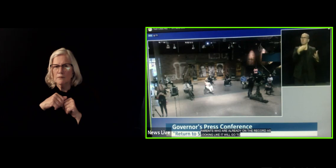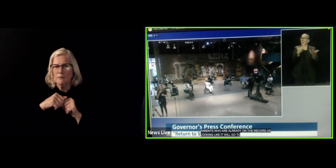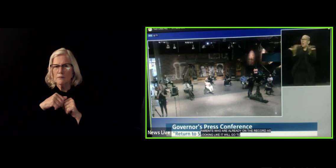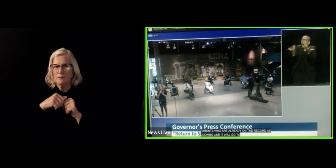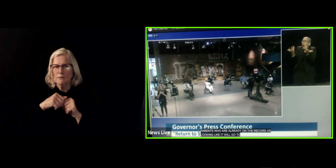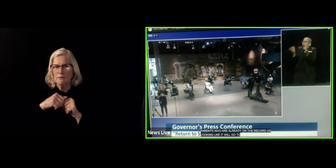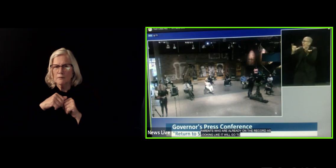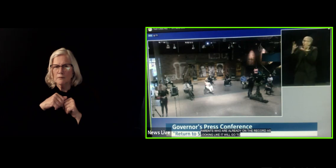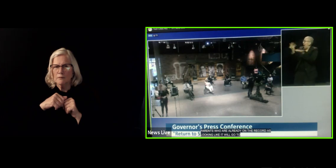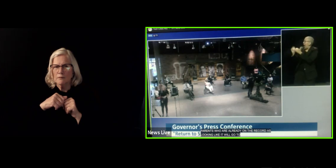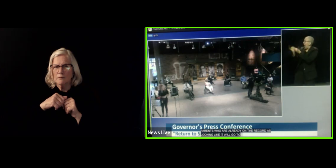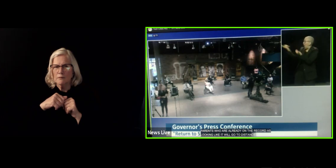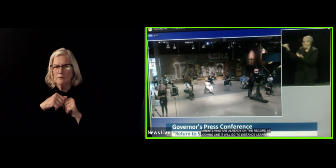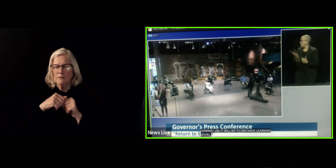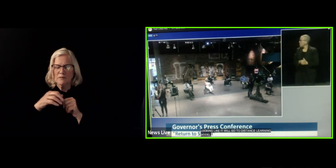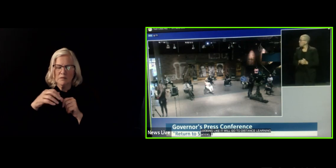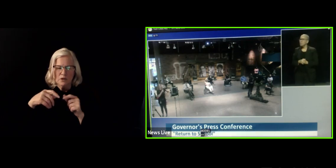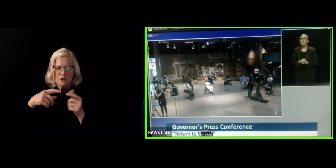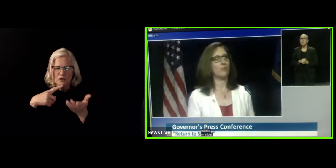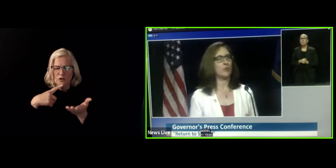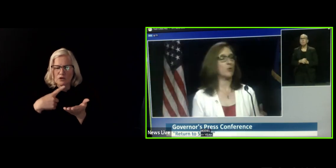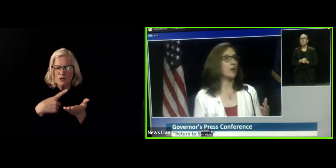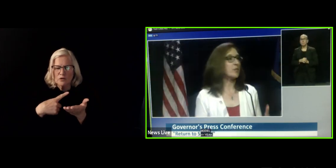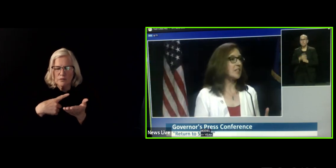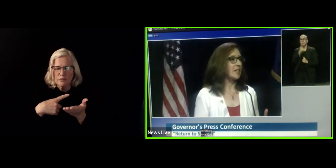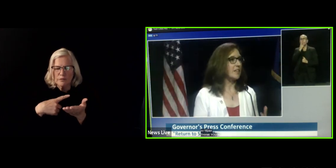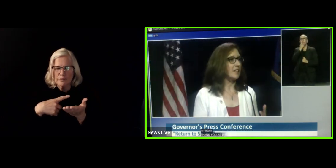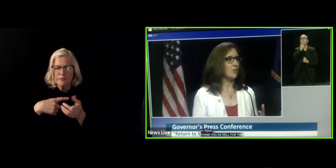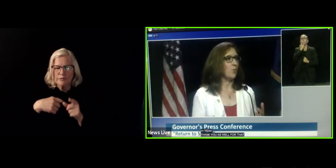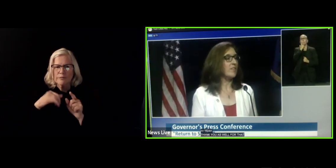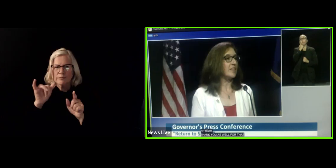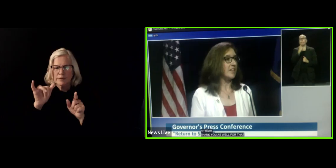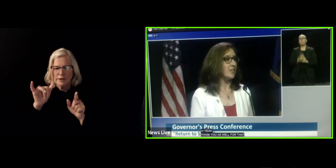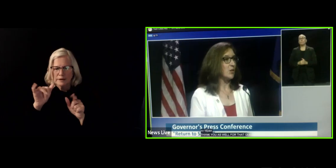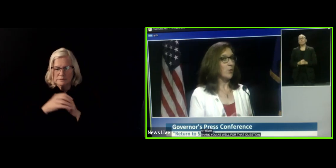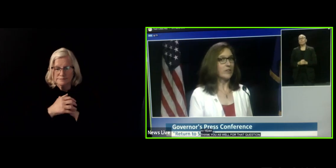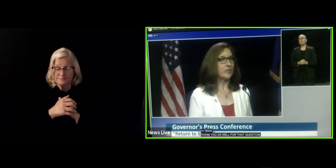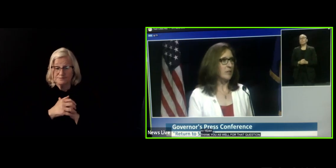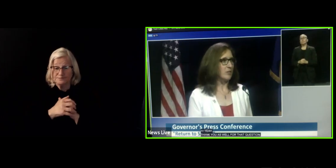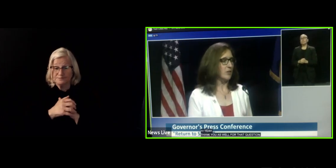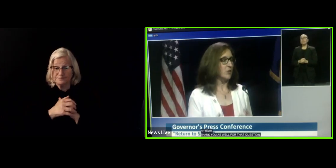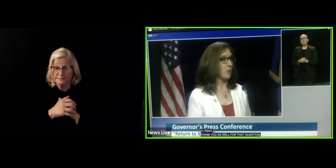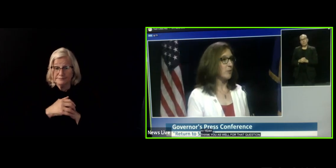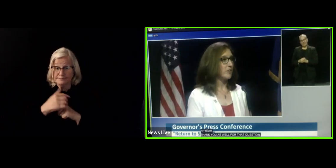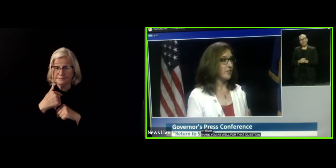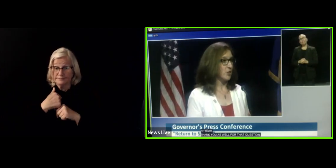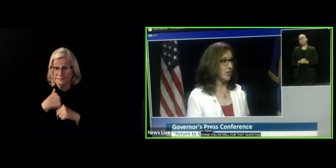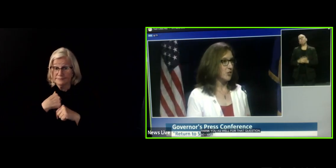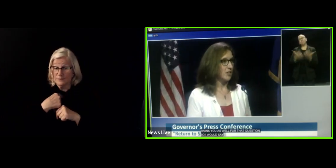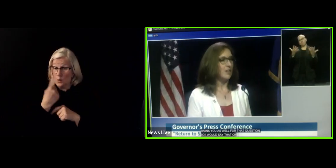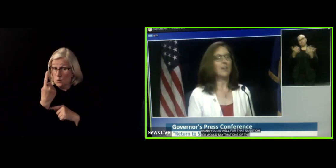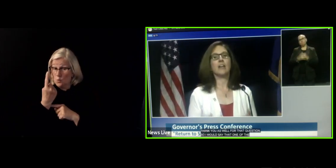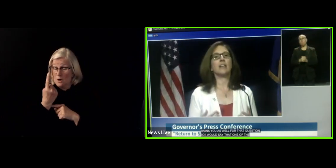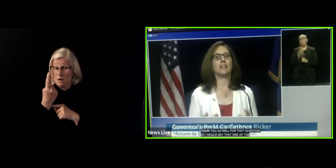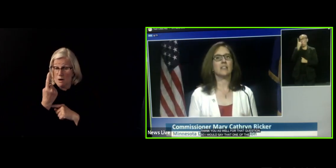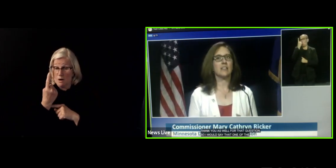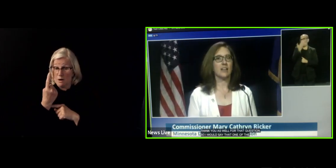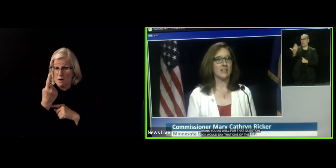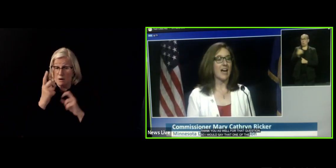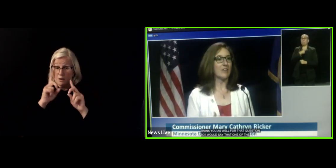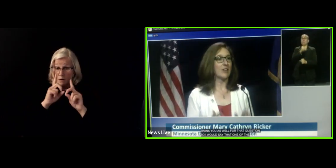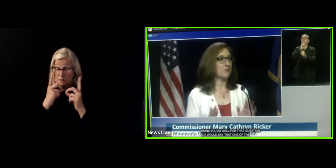Yeah, thank you as well for that question. So I would say that one of the things we've committed to at the Department of Education